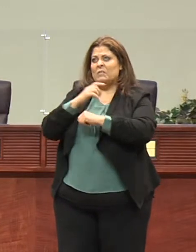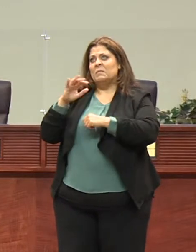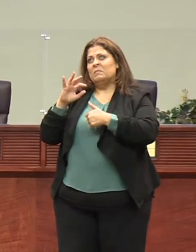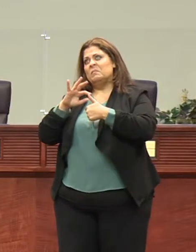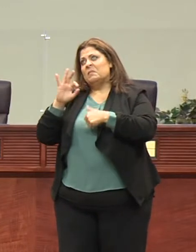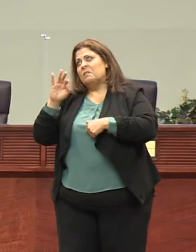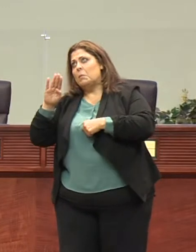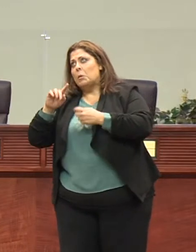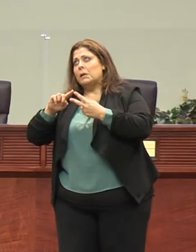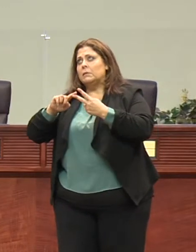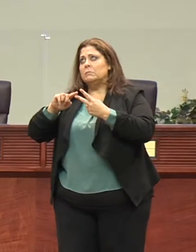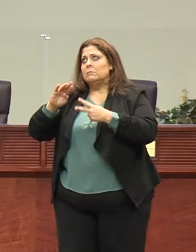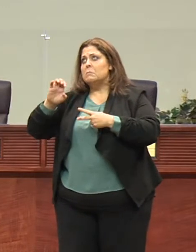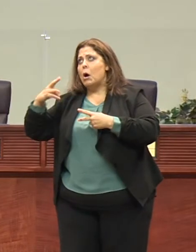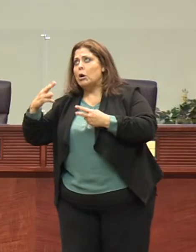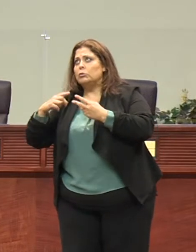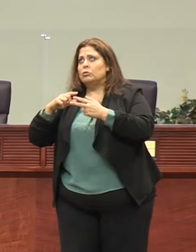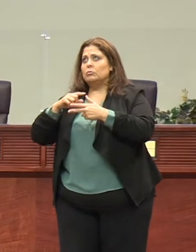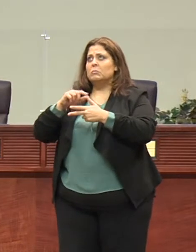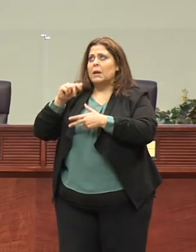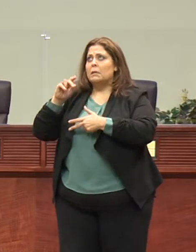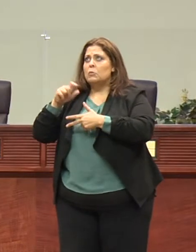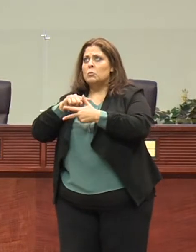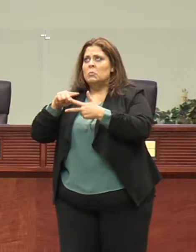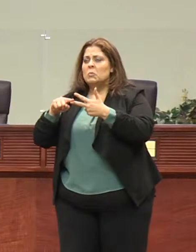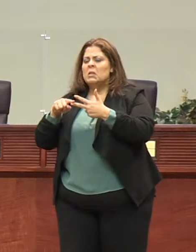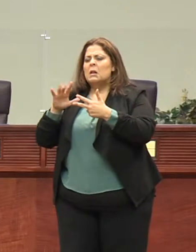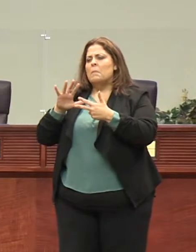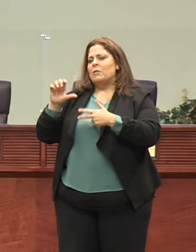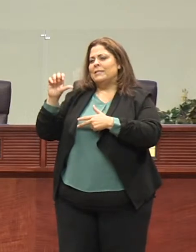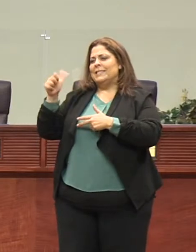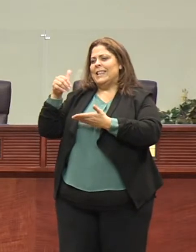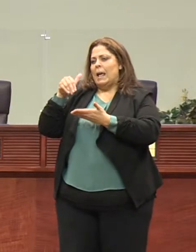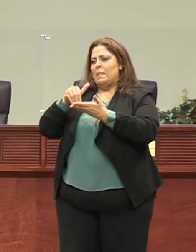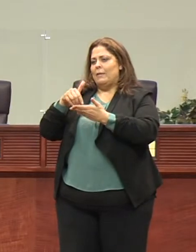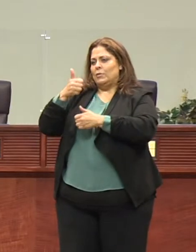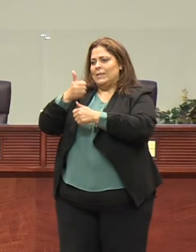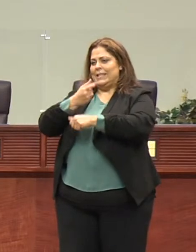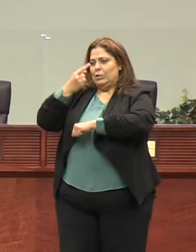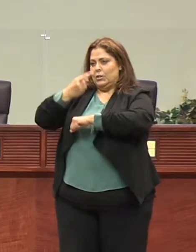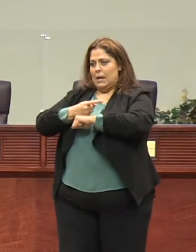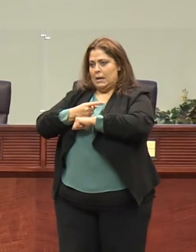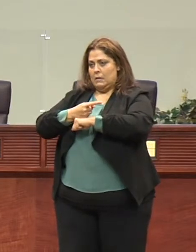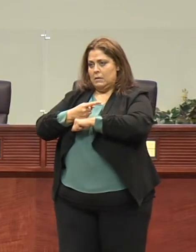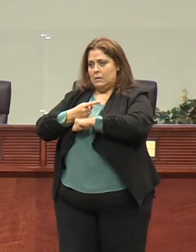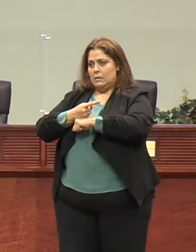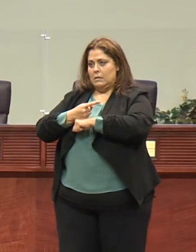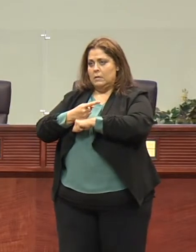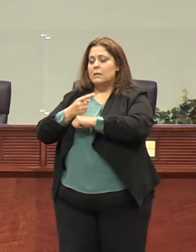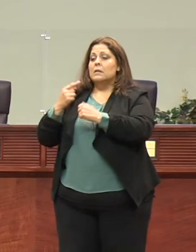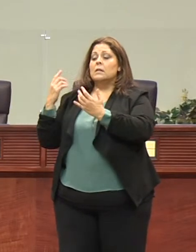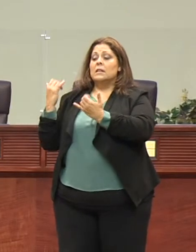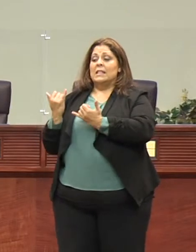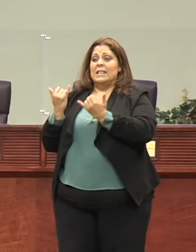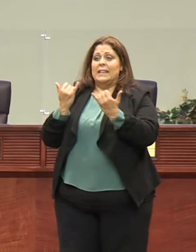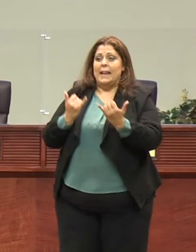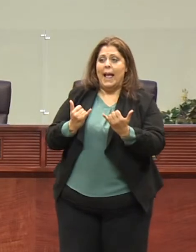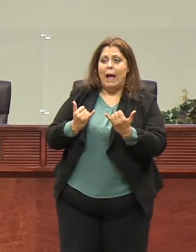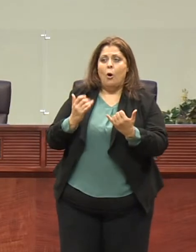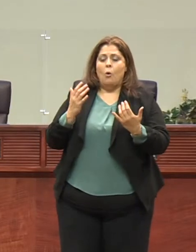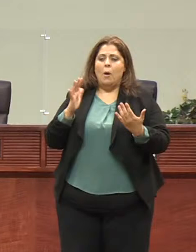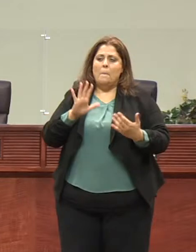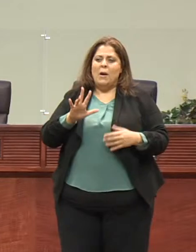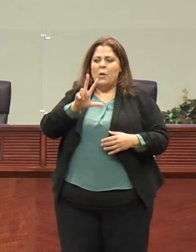April, the highest days were a little bit over 10,000. The highest that we are getting at this point is around